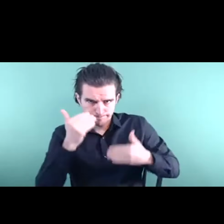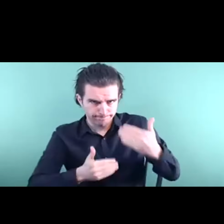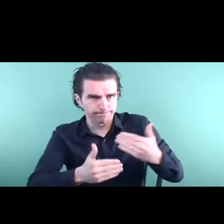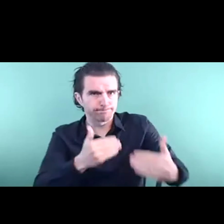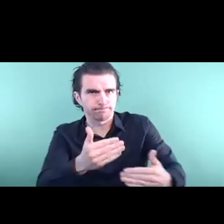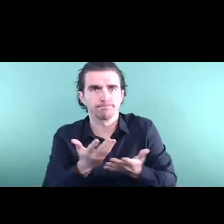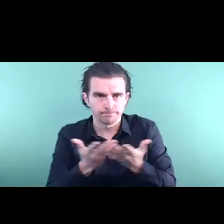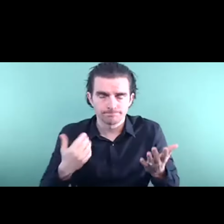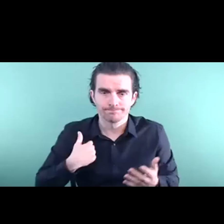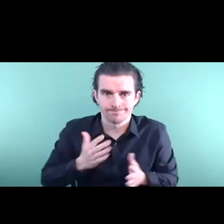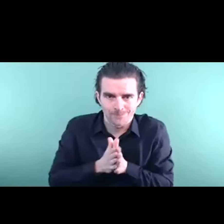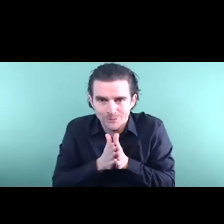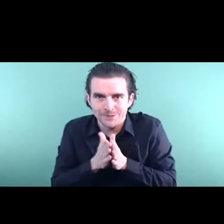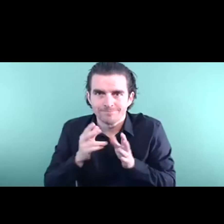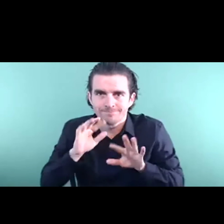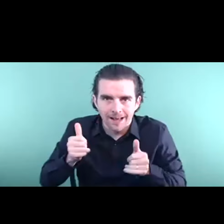panelists today.